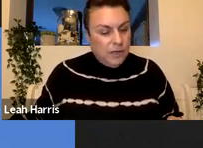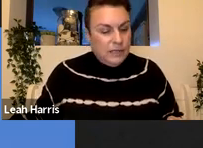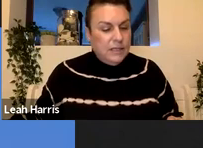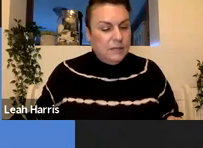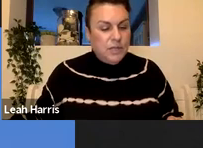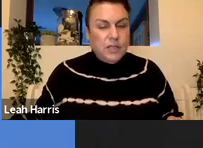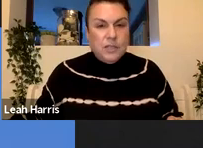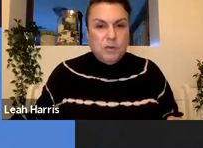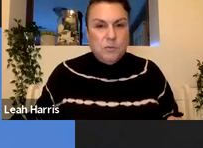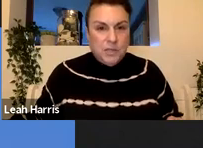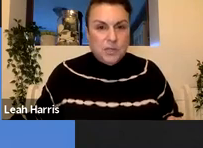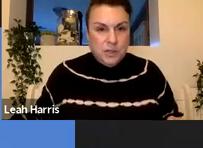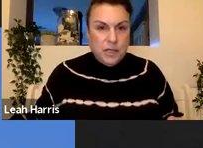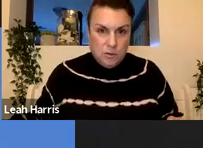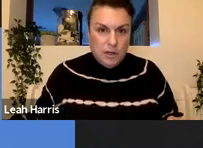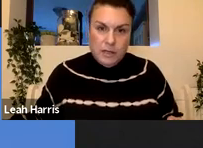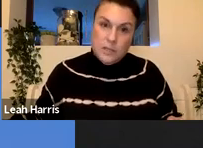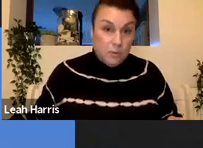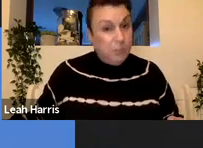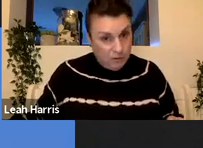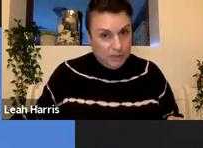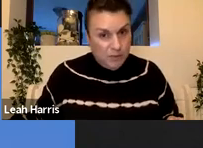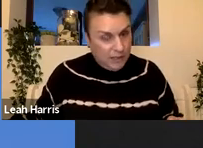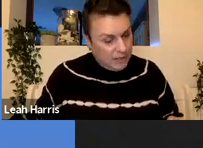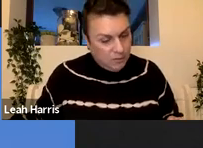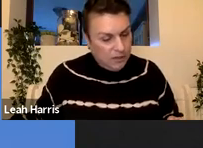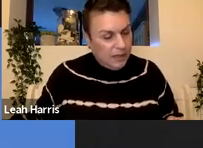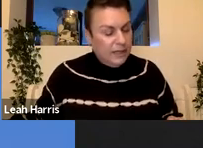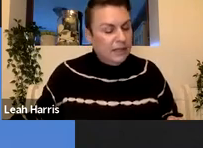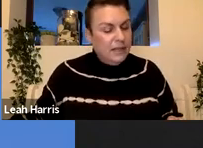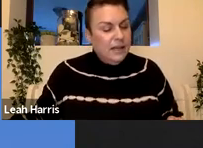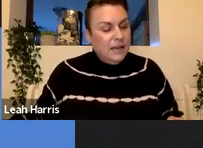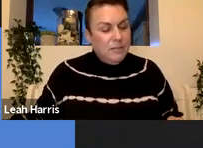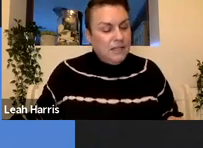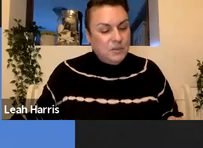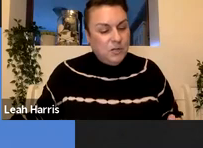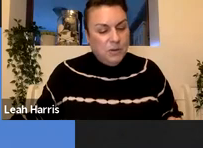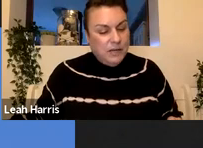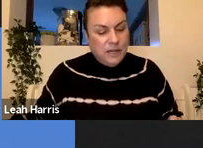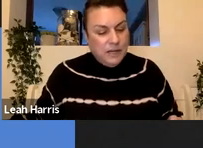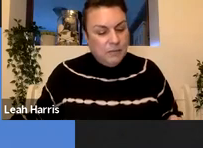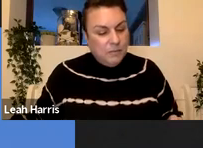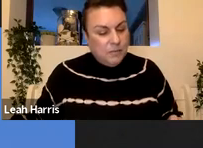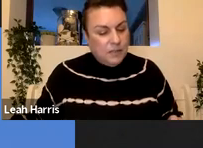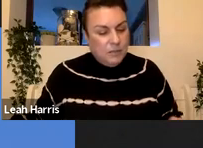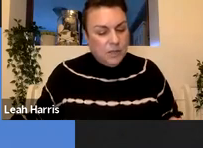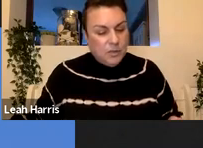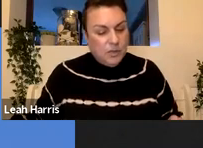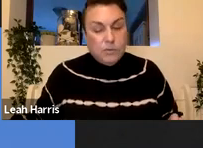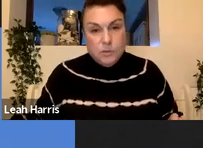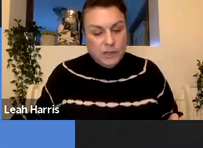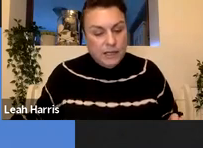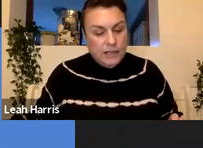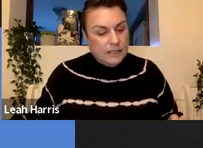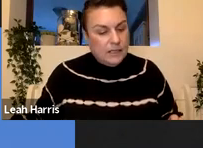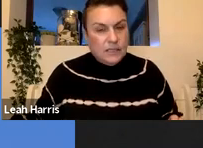if you raise any objection we will be sure to ignore it because we're building the plane as we fly it means we don't have time to make sure